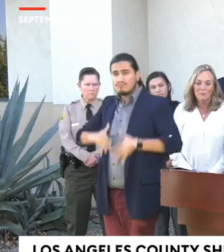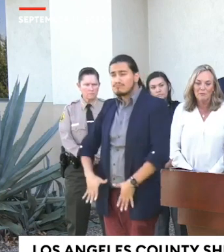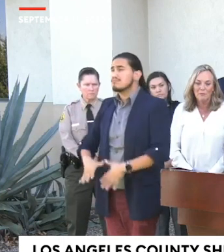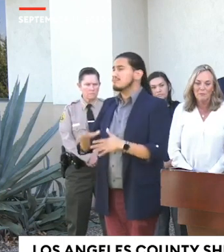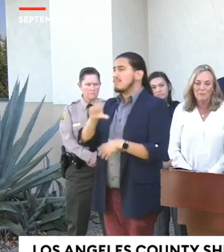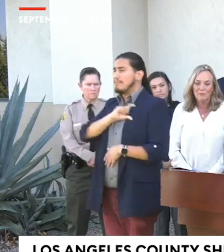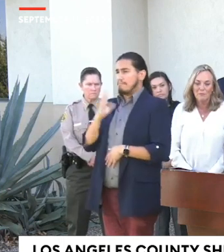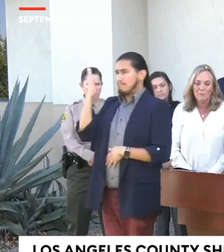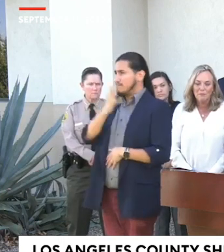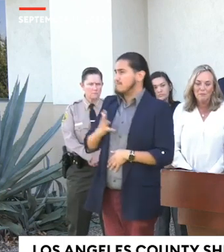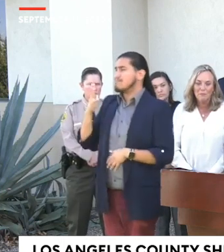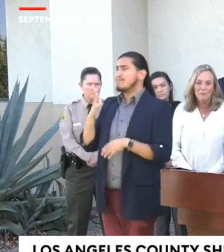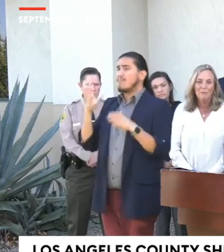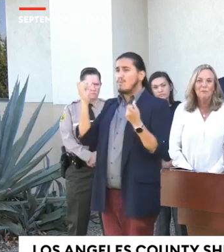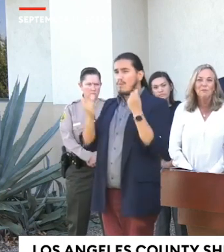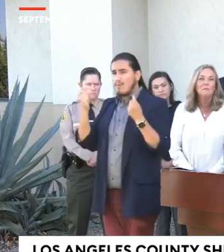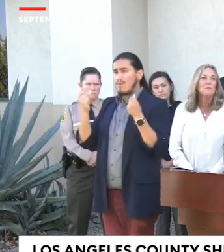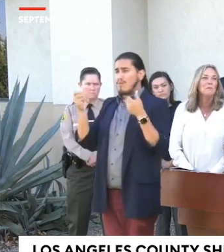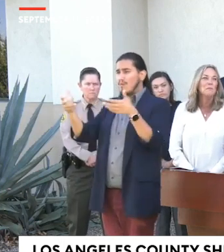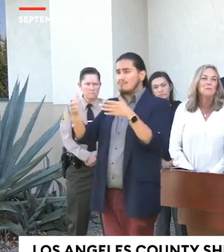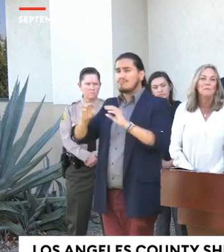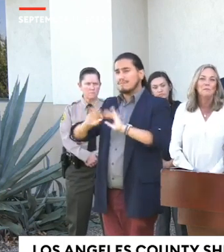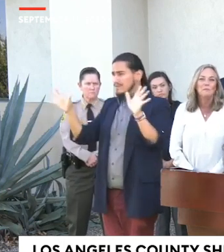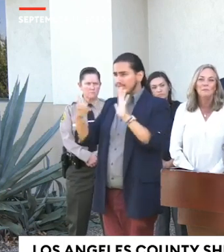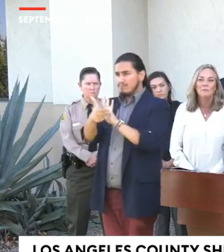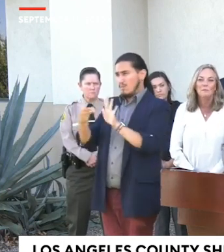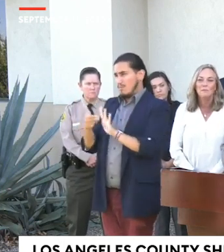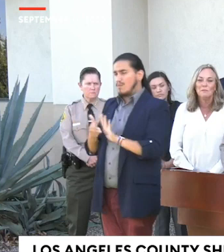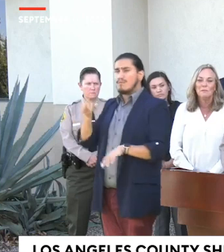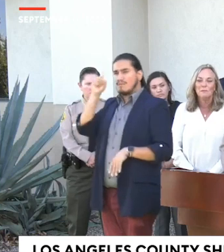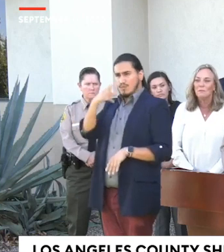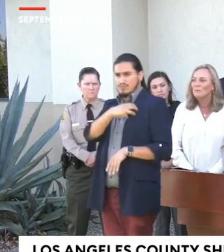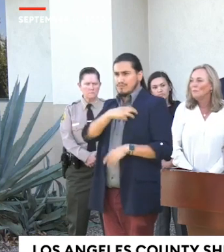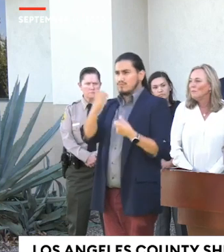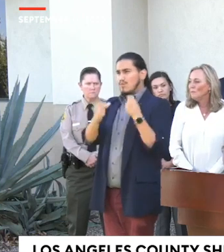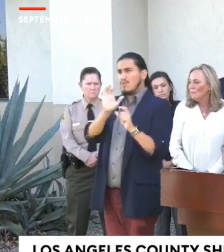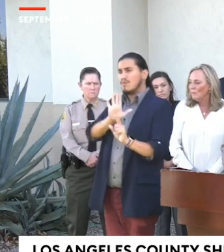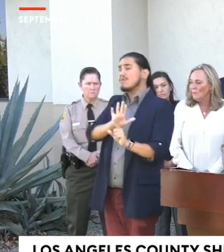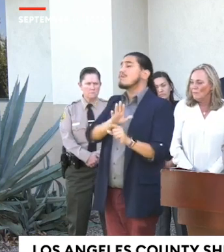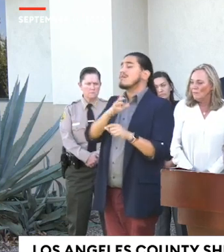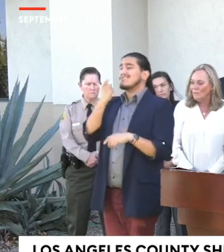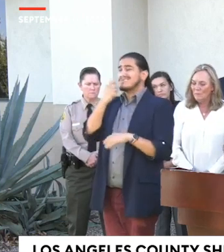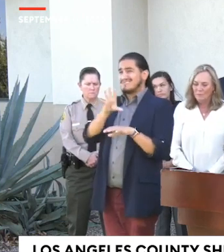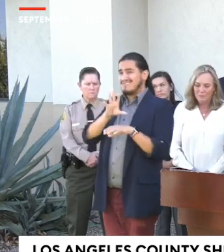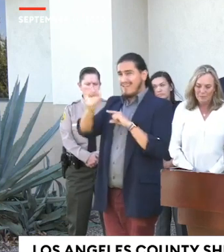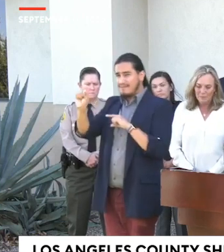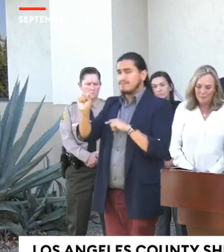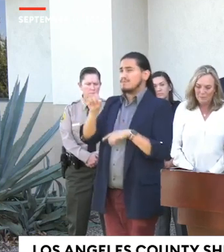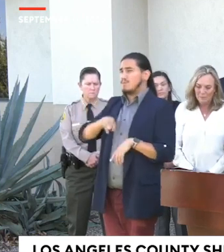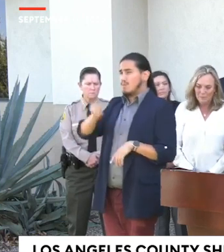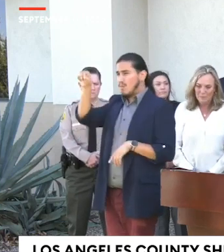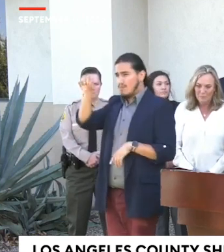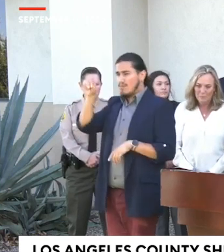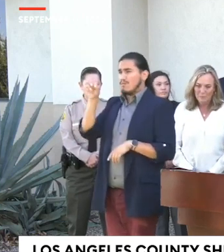in a marked black and white Sheriff's Department vehicle and had just exited the station northbound on